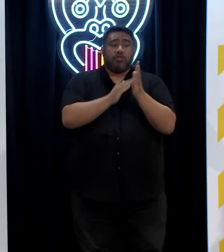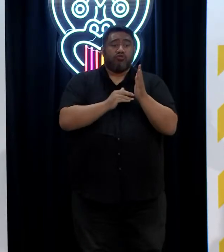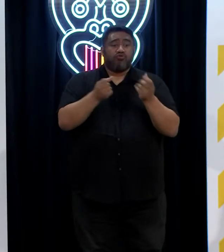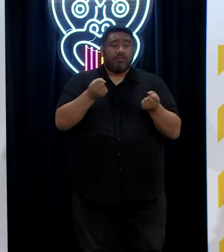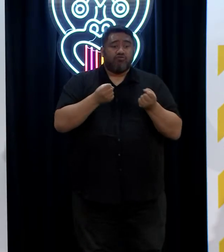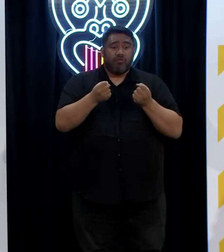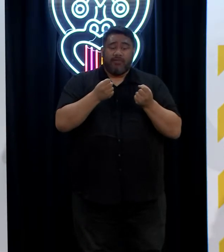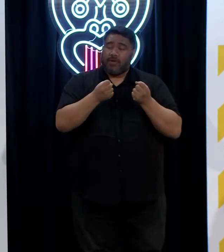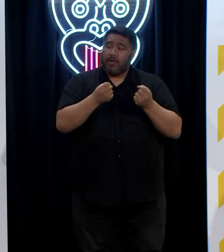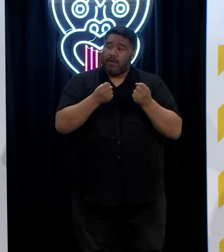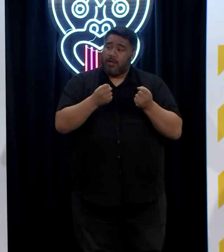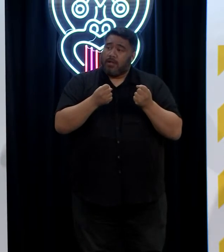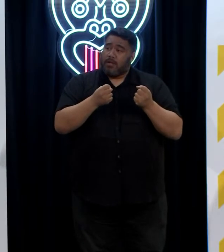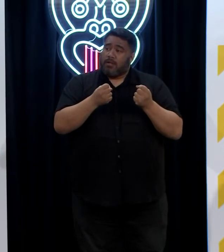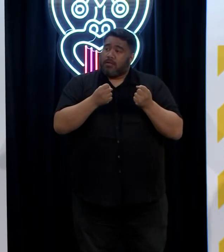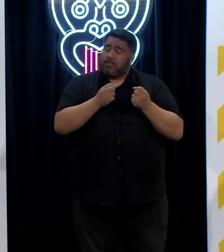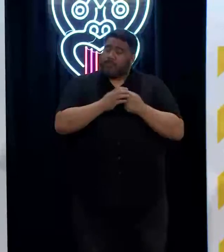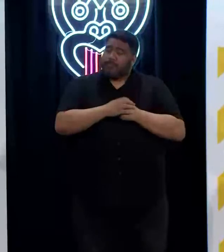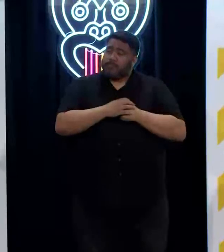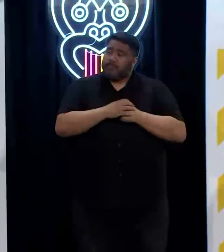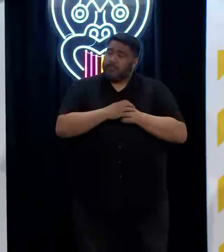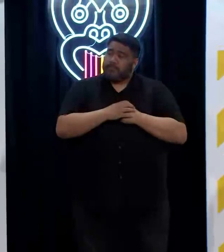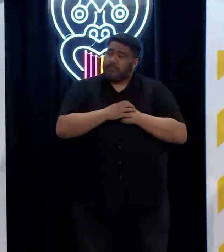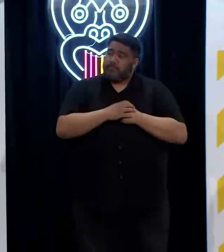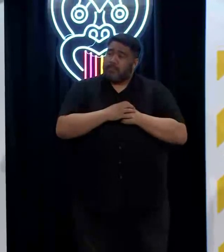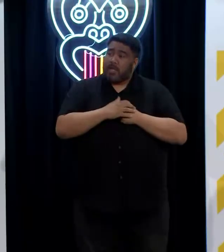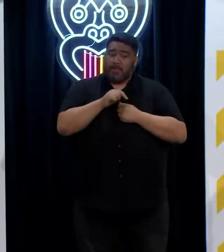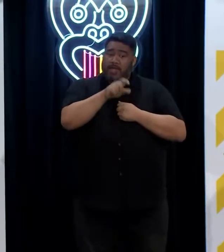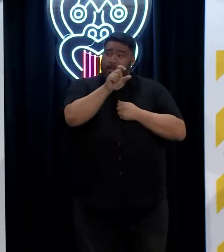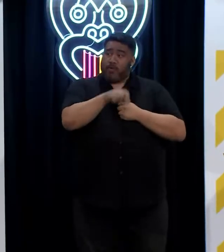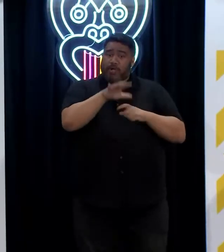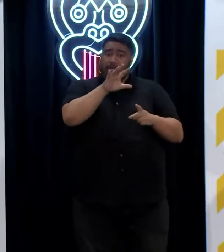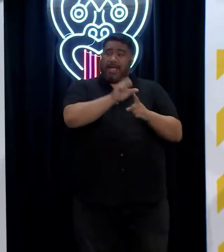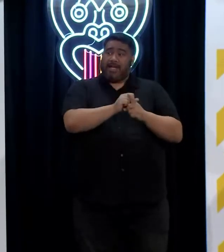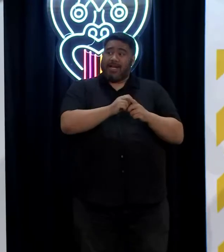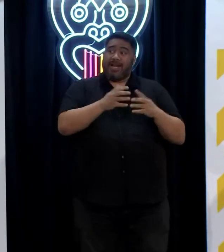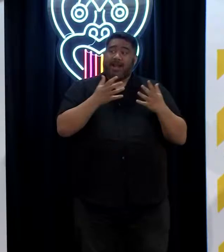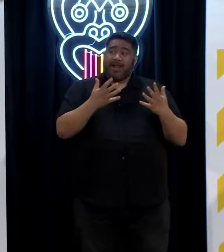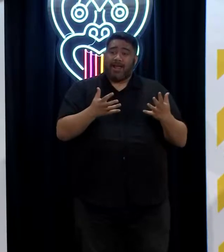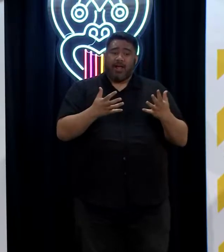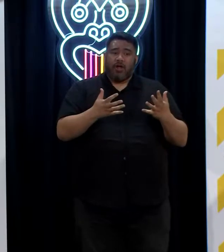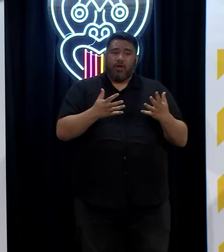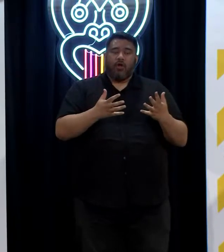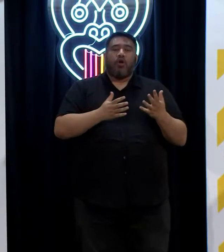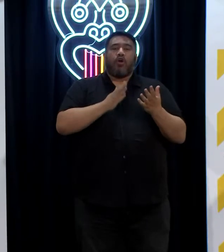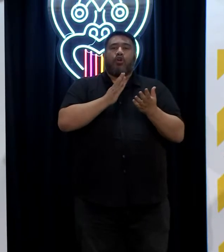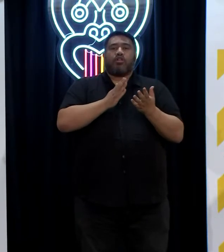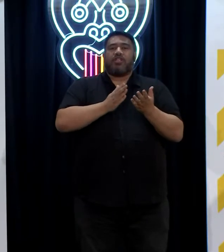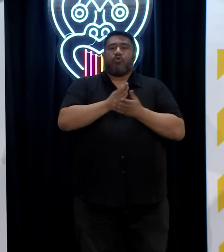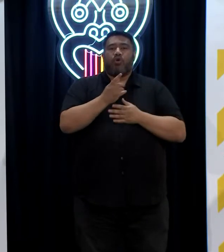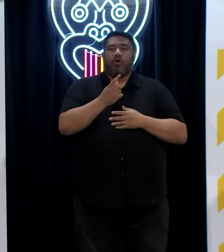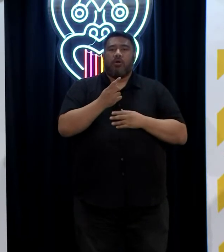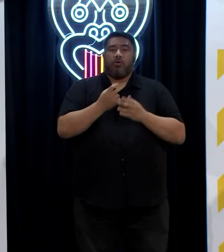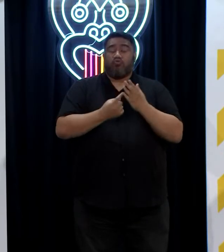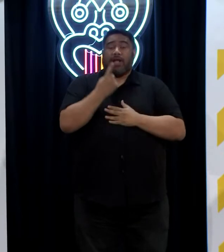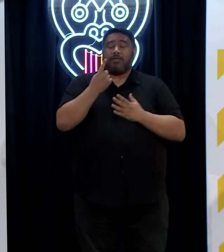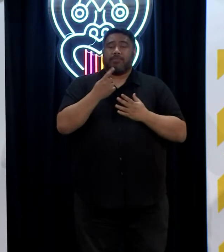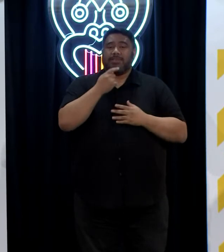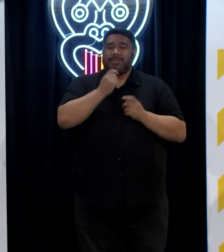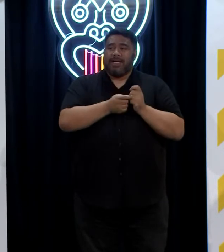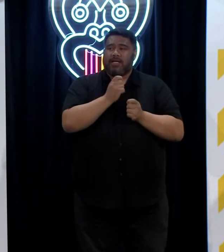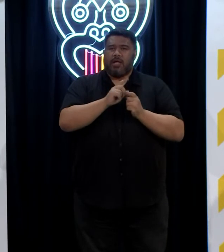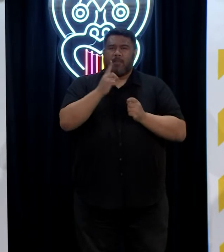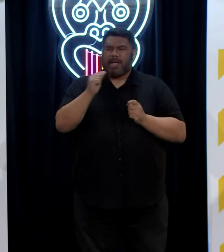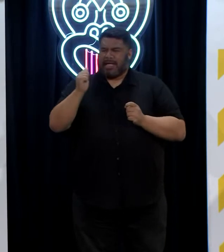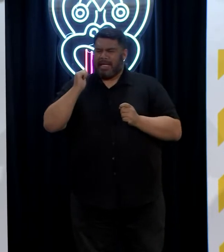the Associate Health Minister this morning said that they were the cases identified through surveillance testing, but yesterday it was reported that they